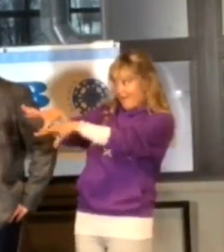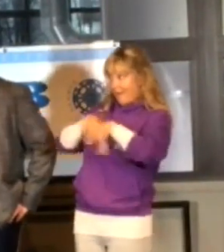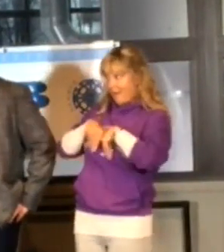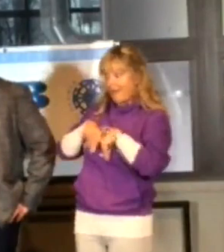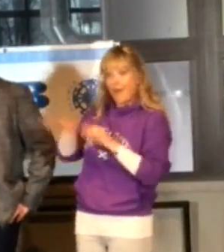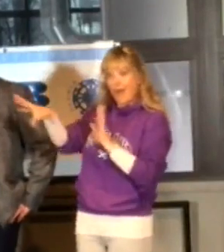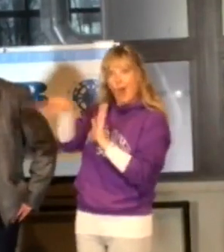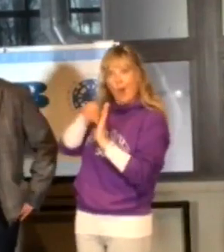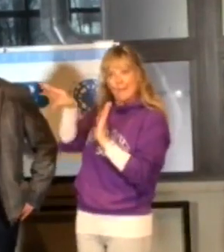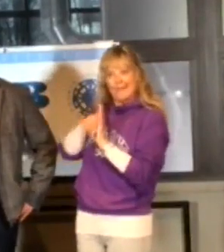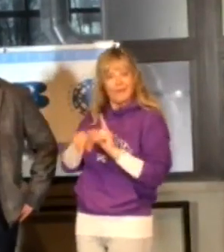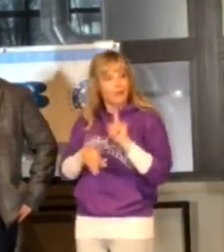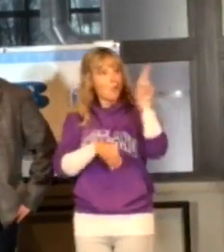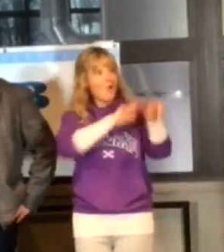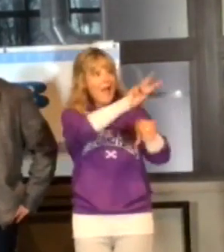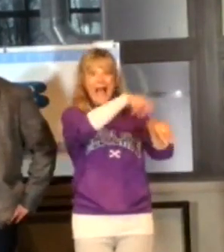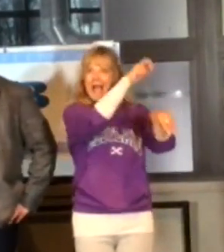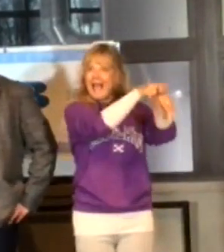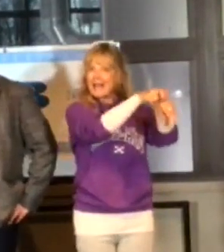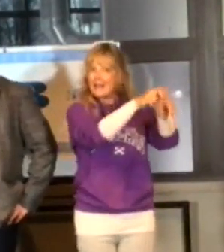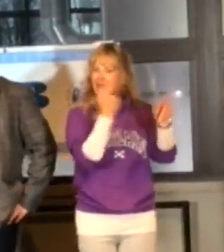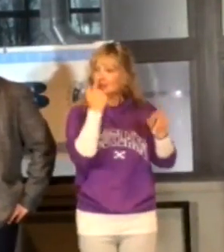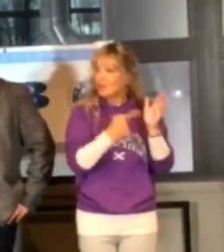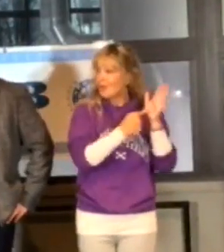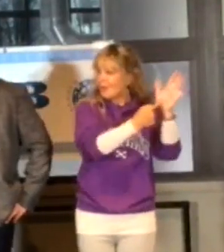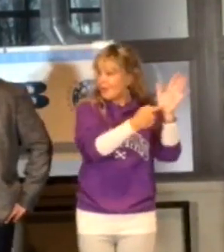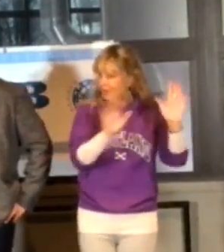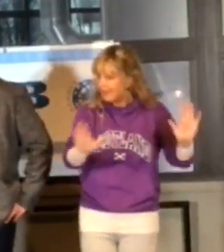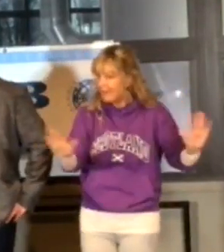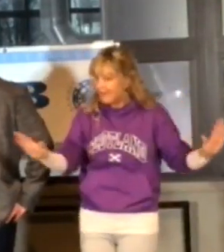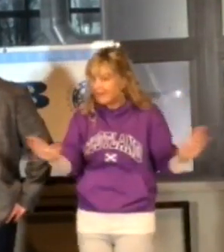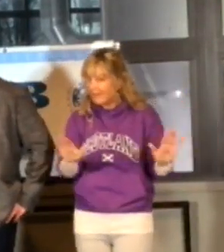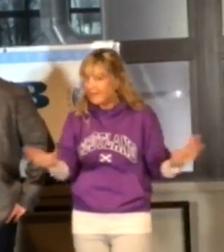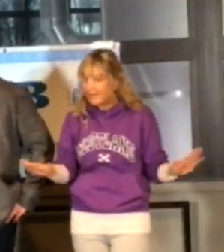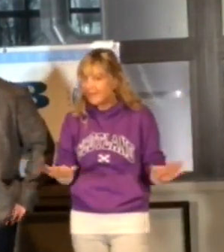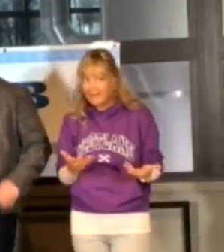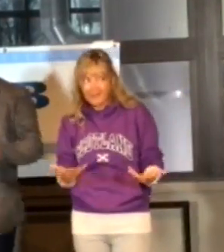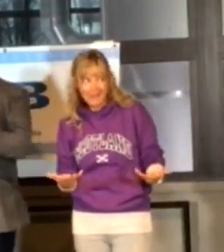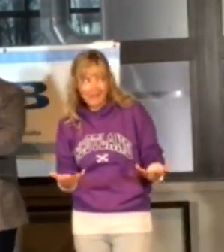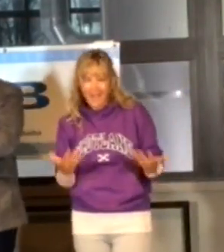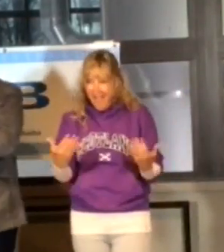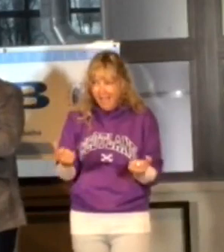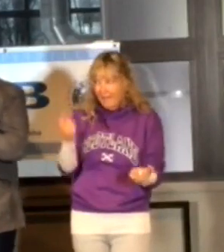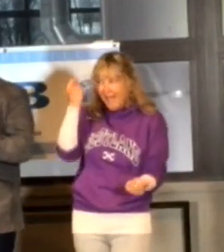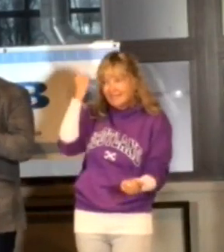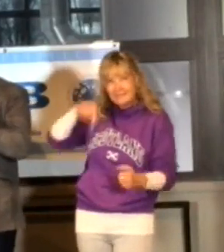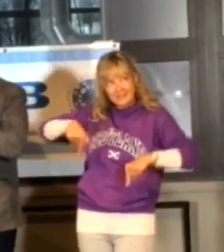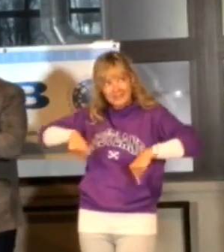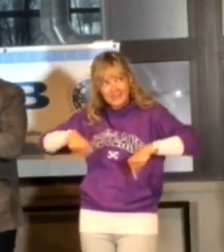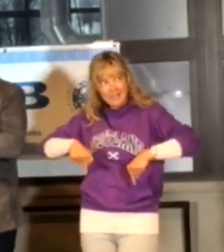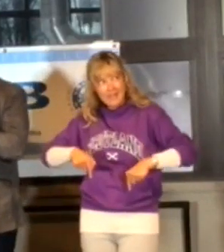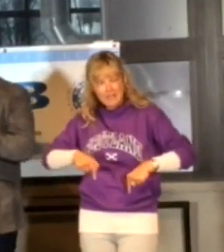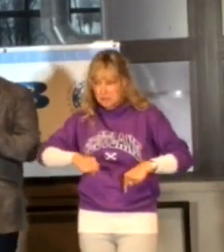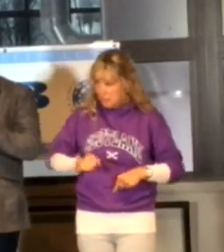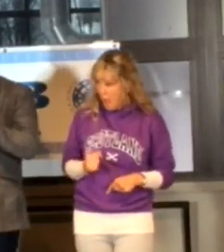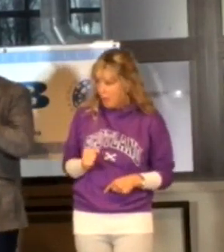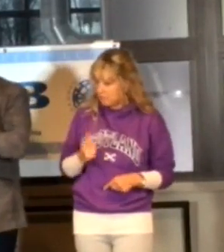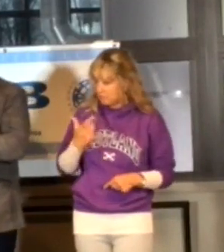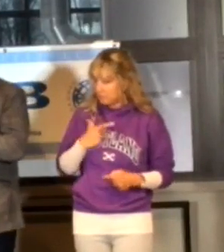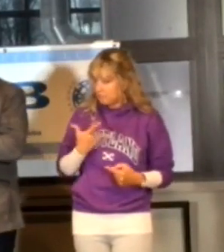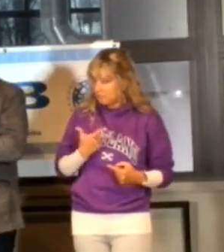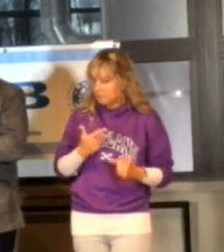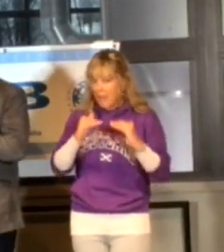it back and show people that, listen folks, there's an idea here, there's methodology, there's a